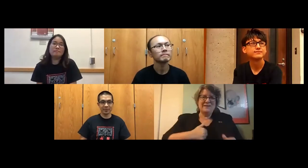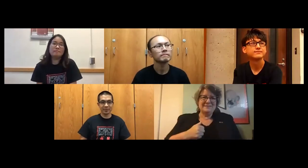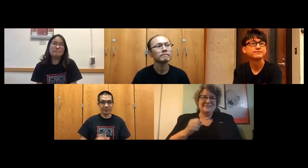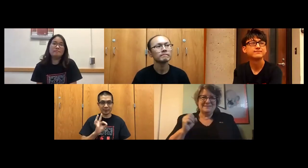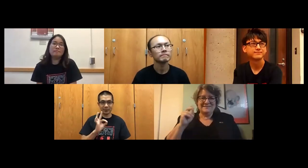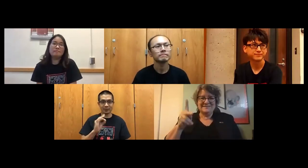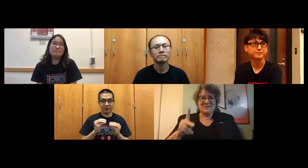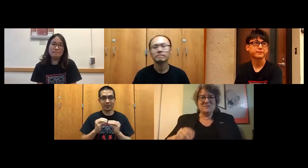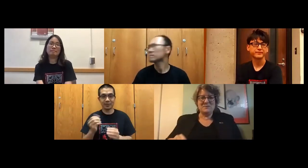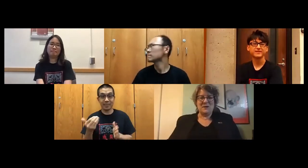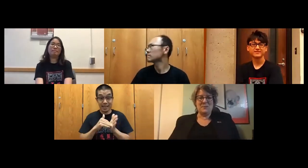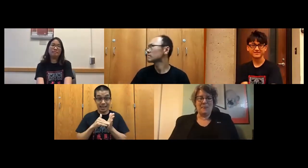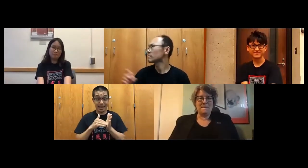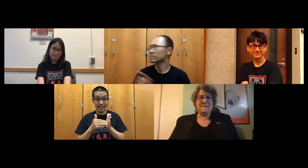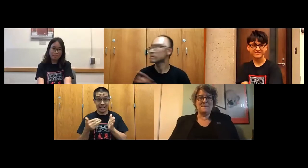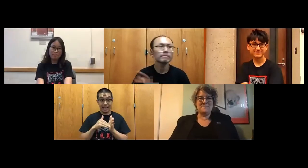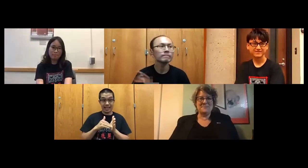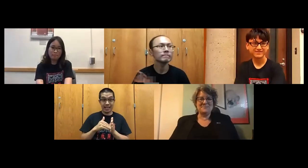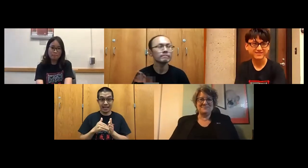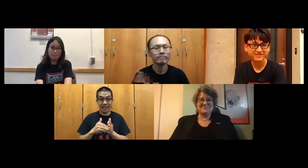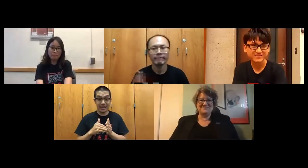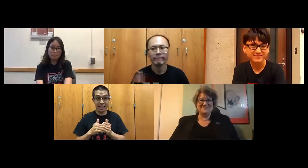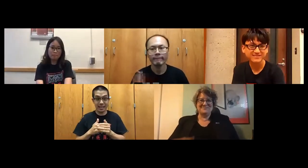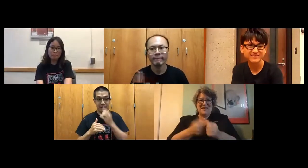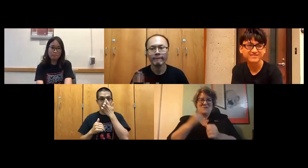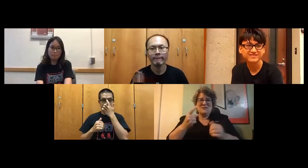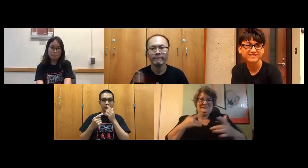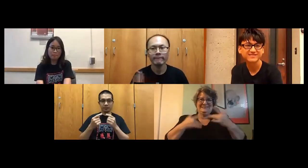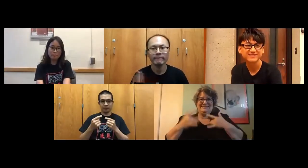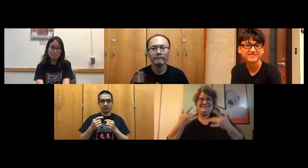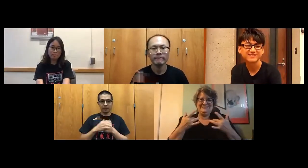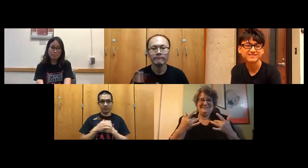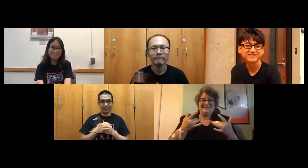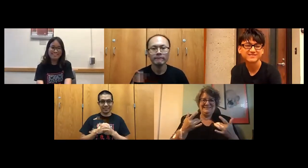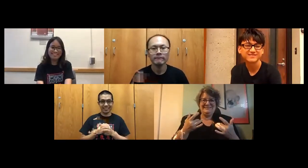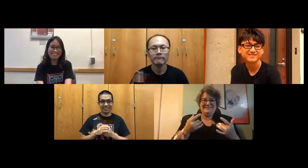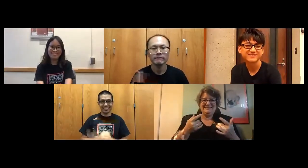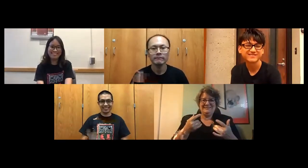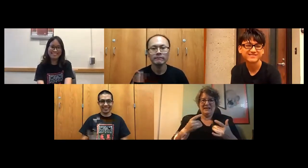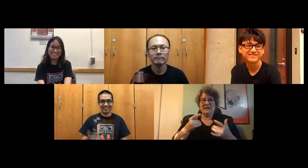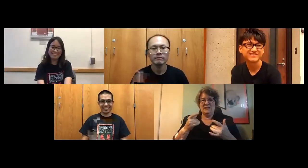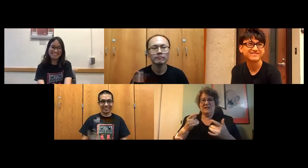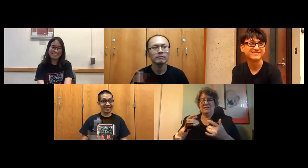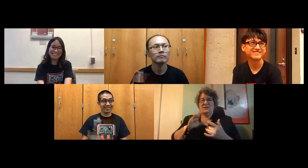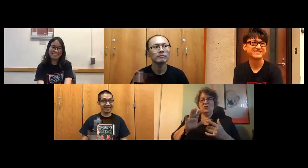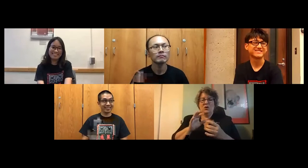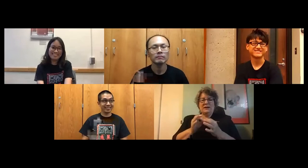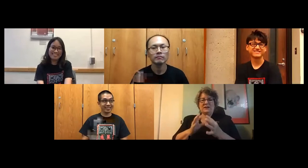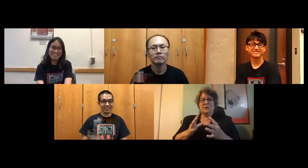slow down. Everybody's so excited. Okay. Do you want me to say that again? No, start from when you went